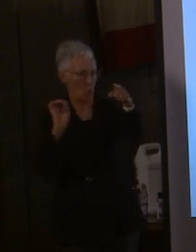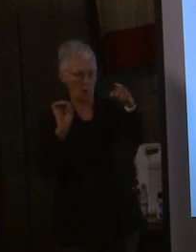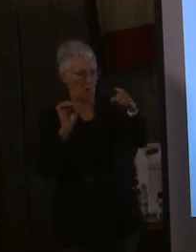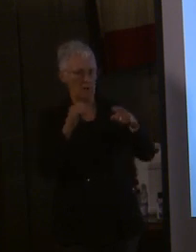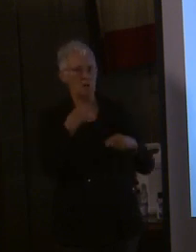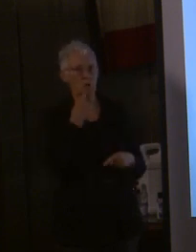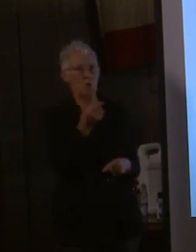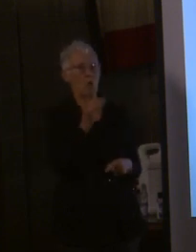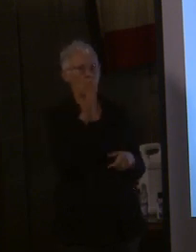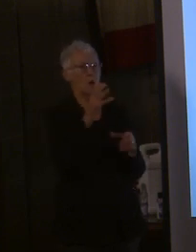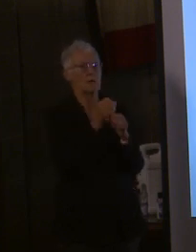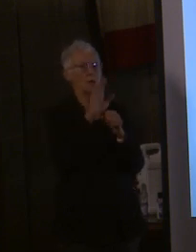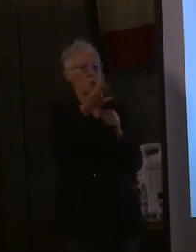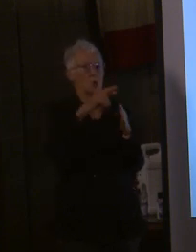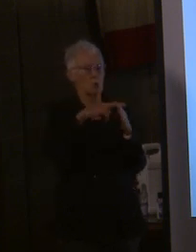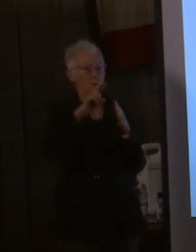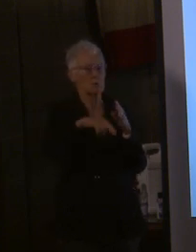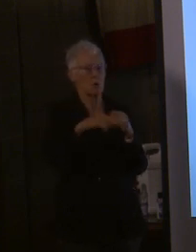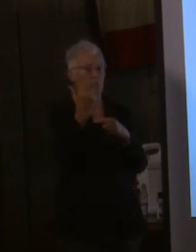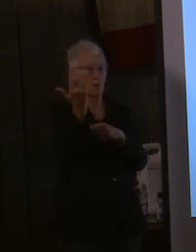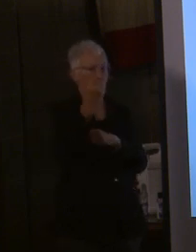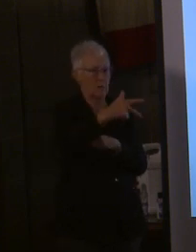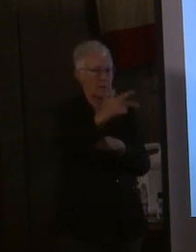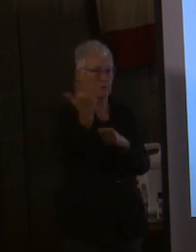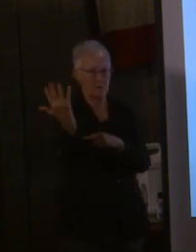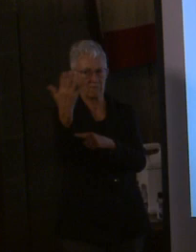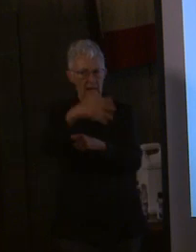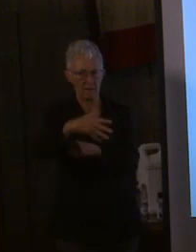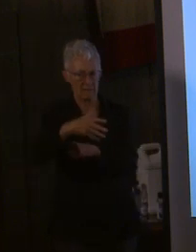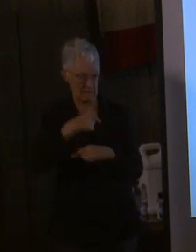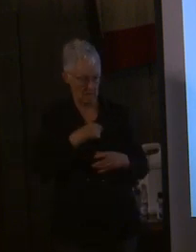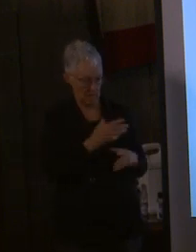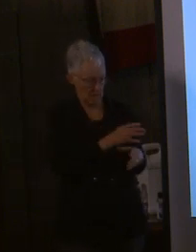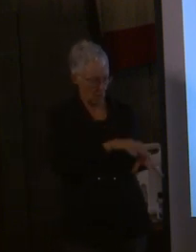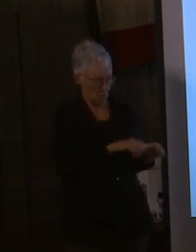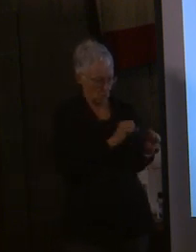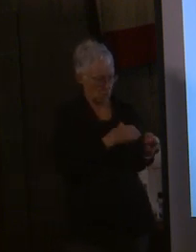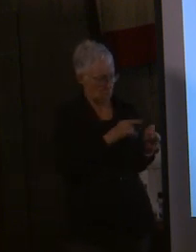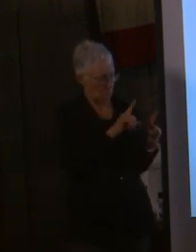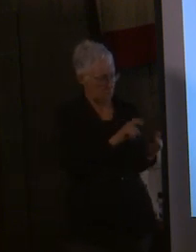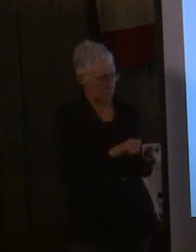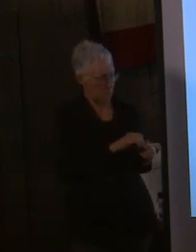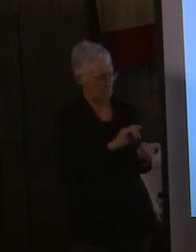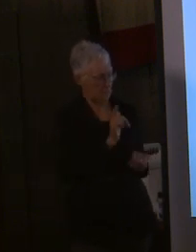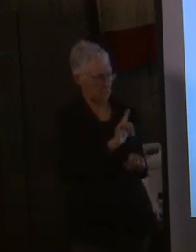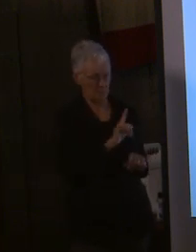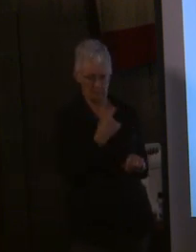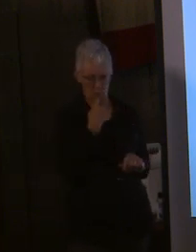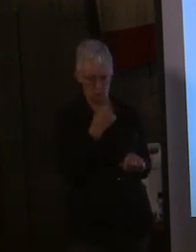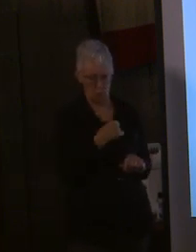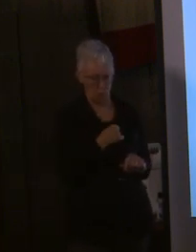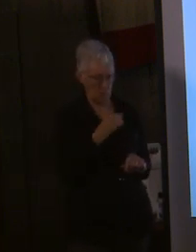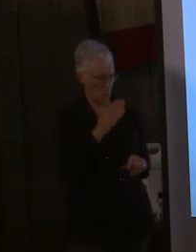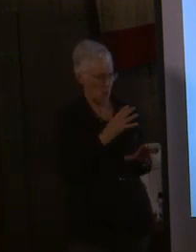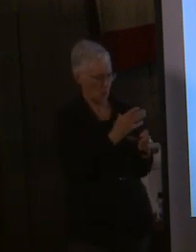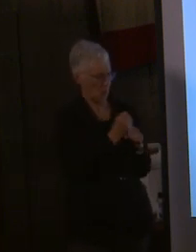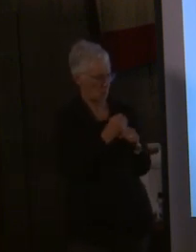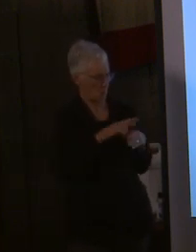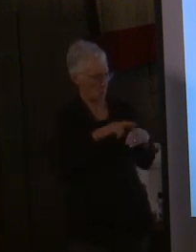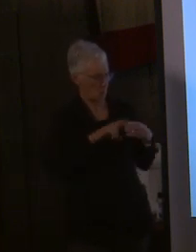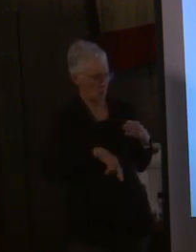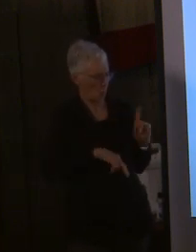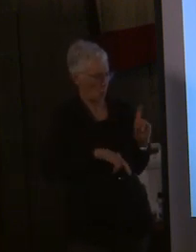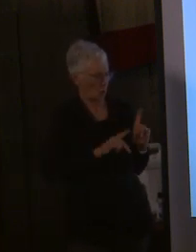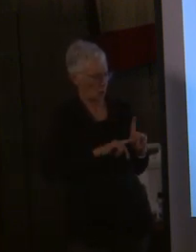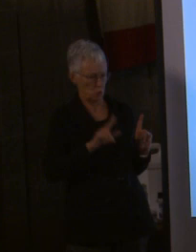in 3 to 5 days. I got my test in Lincoln, they said I'd get them back in 1 to 3 days. What's the